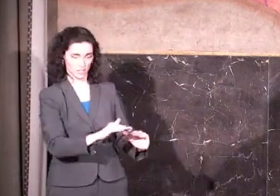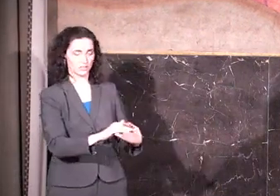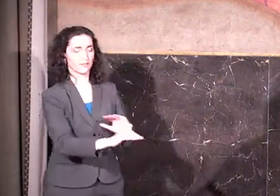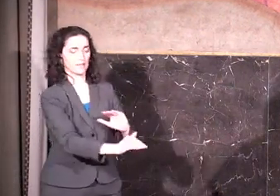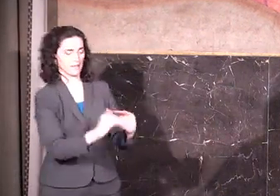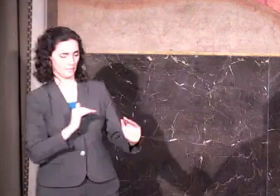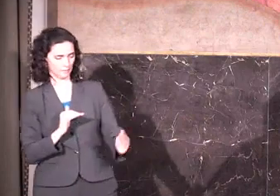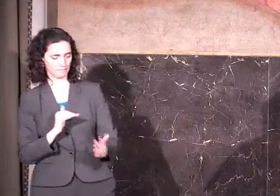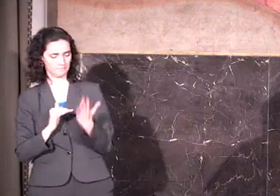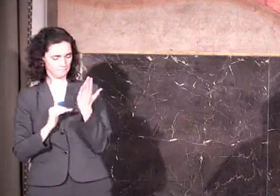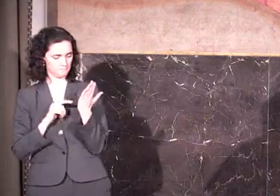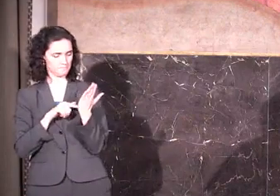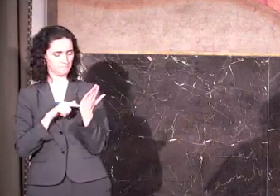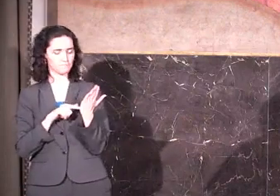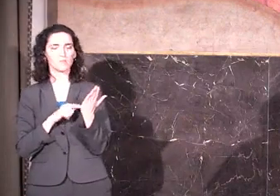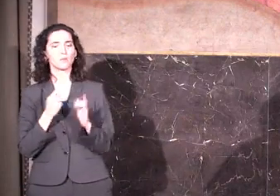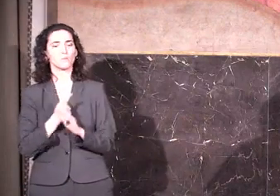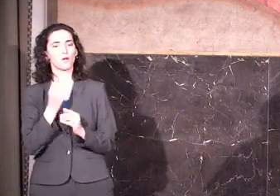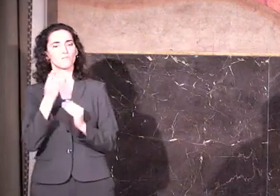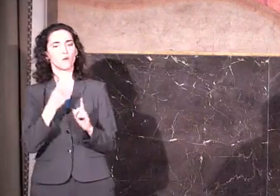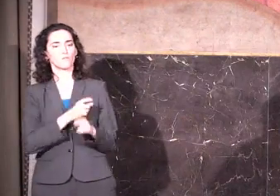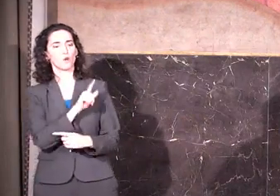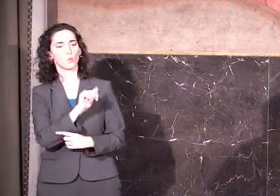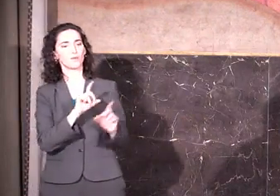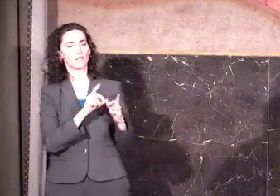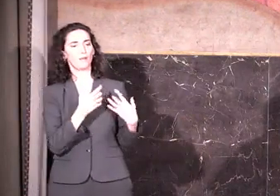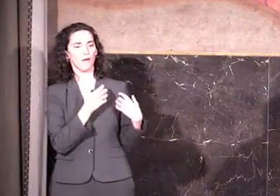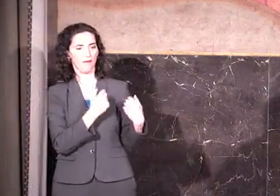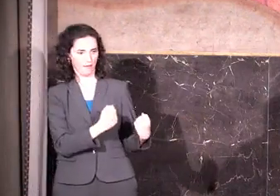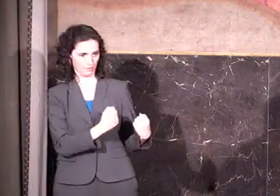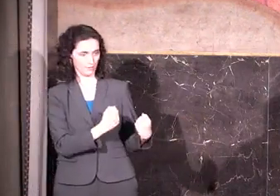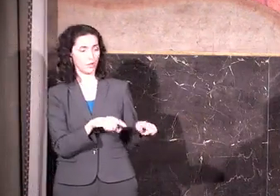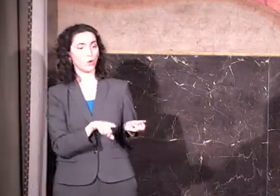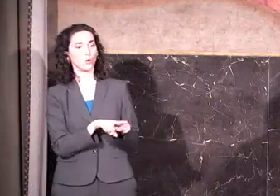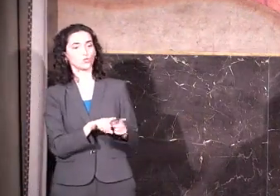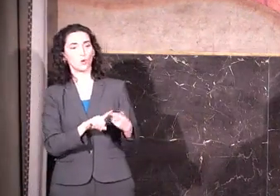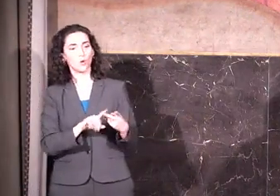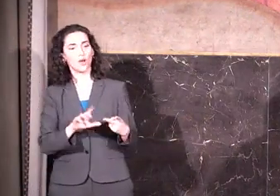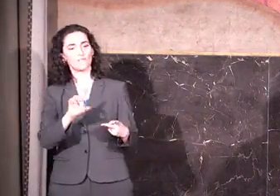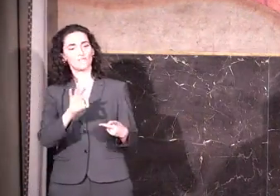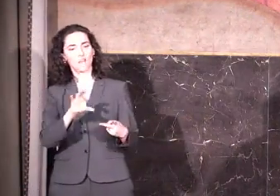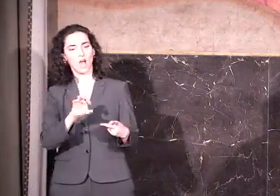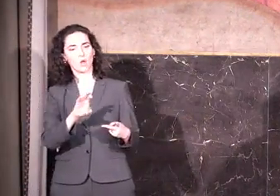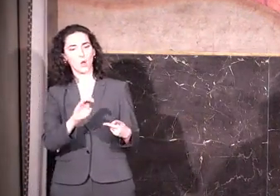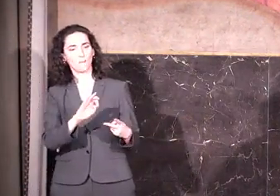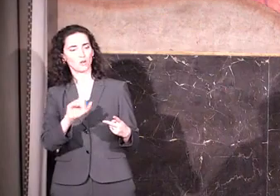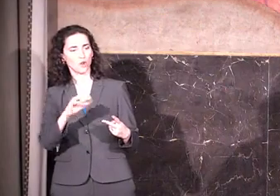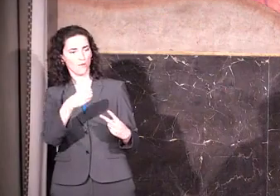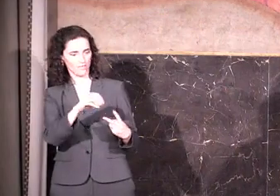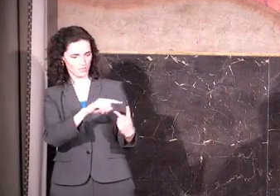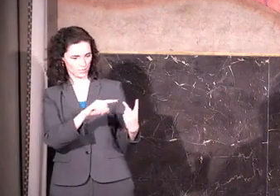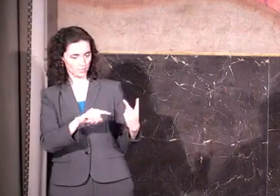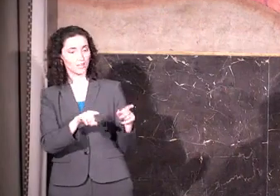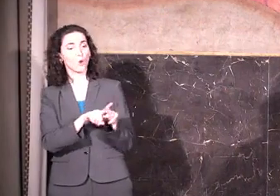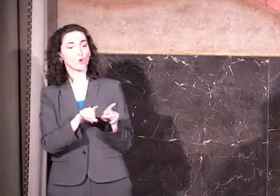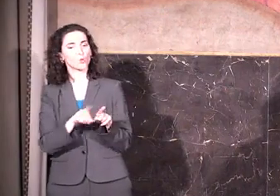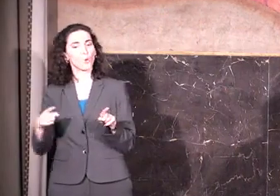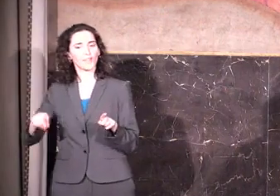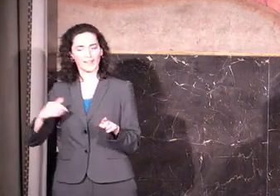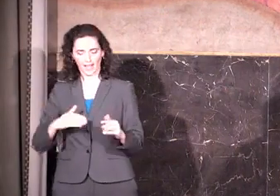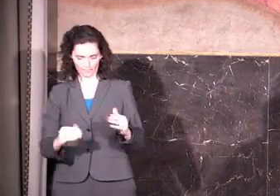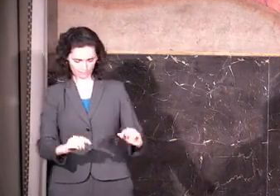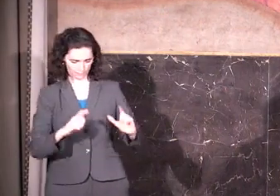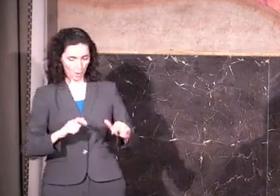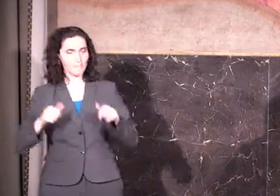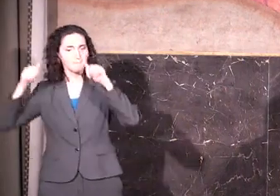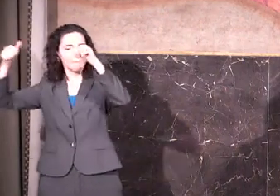providing them the information from the Louisiana Department of Health, as well as the Fire Marshal's Office, and an acknowledgement poster that they could hang